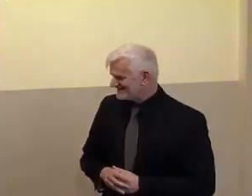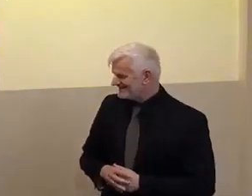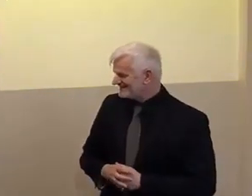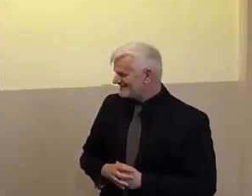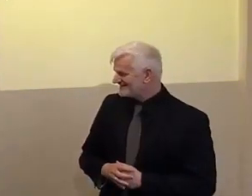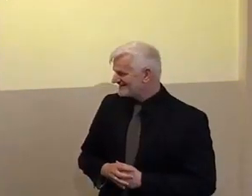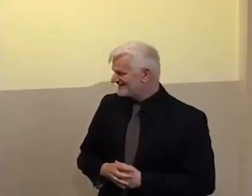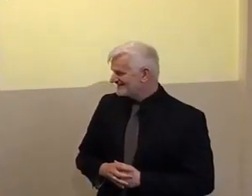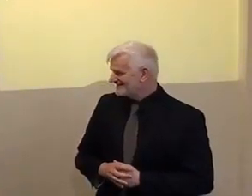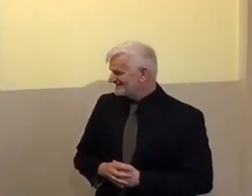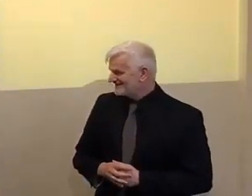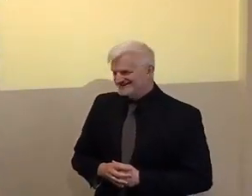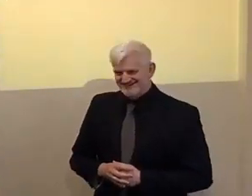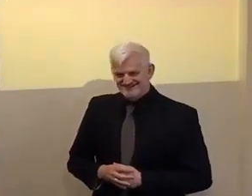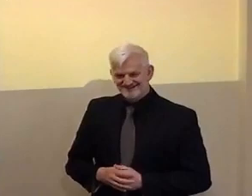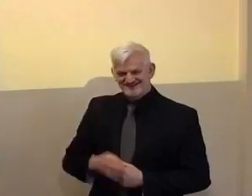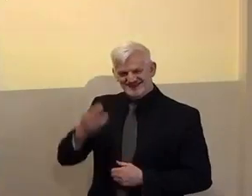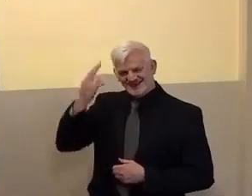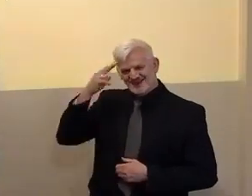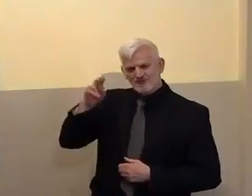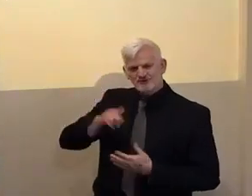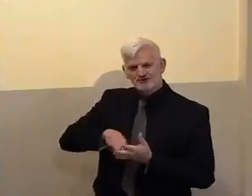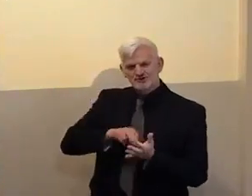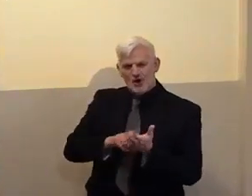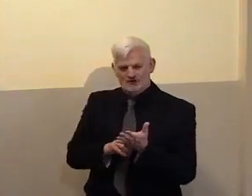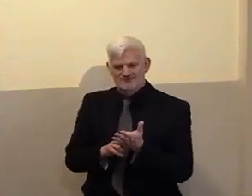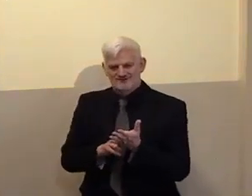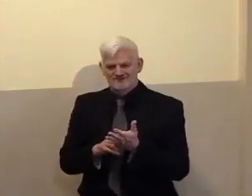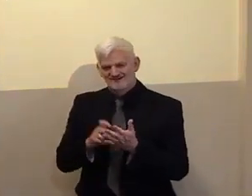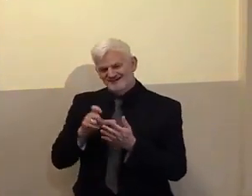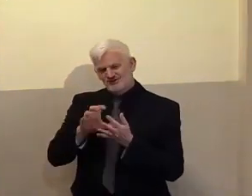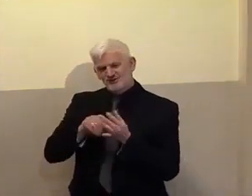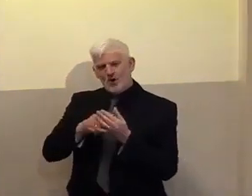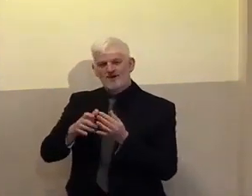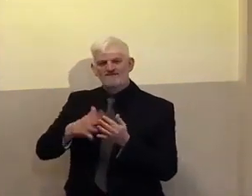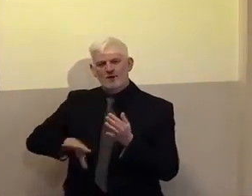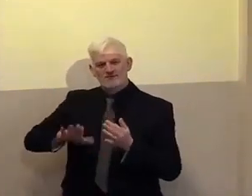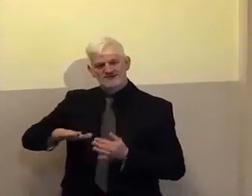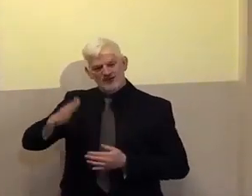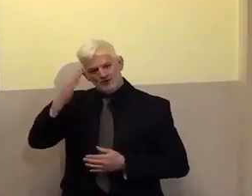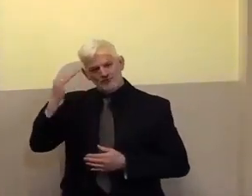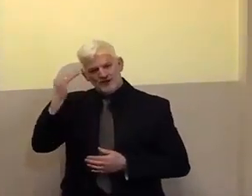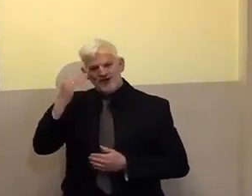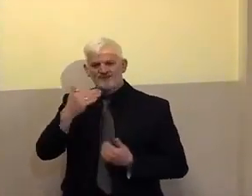This is Jung Sik Choi from South Korea. Thank you for inviting me. I'm